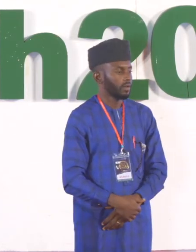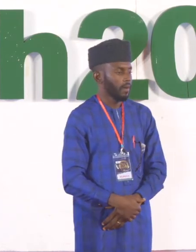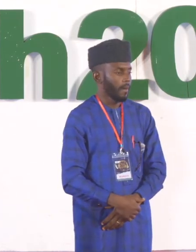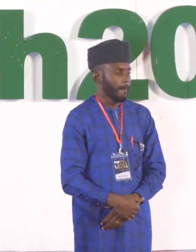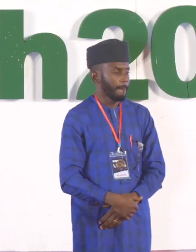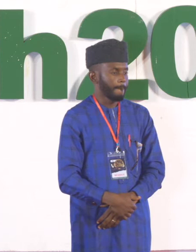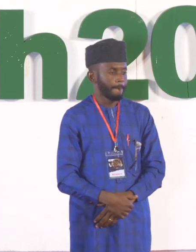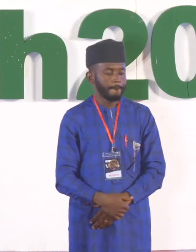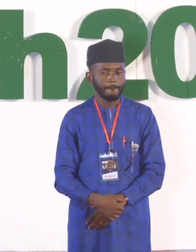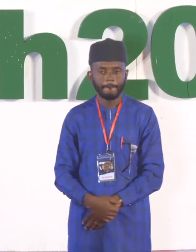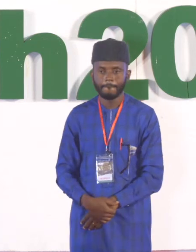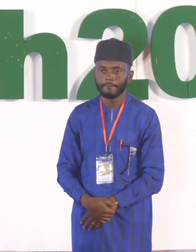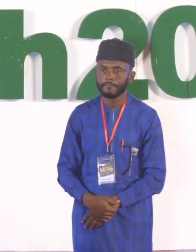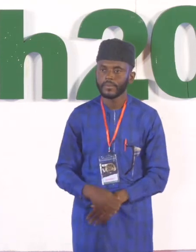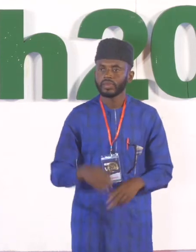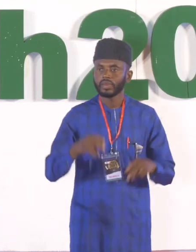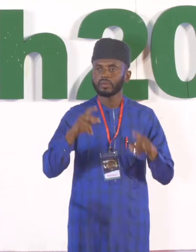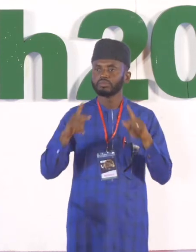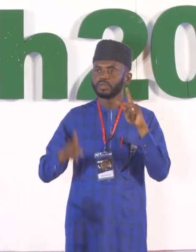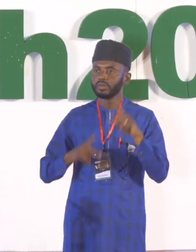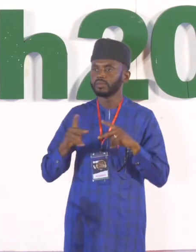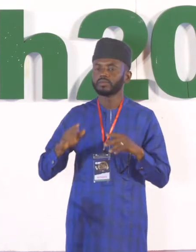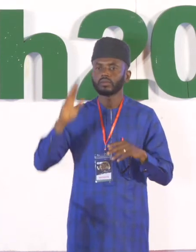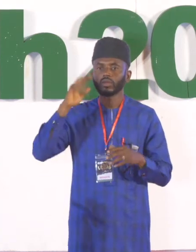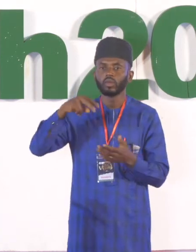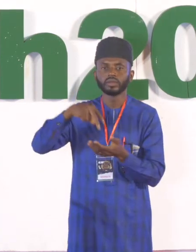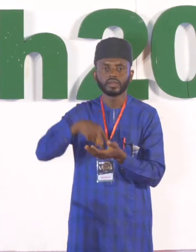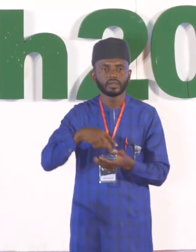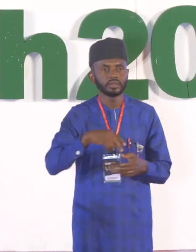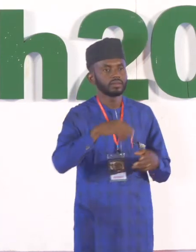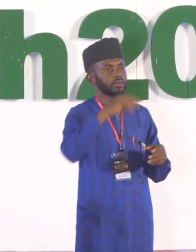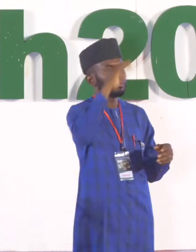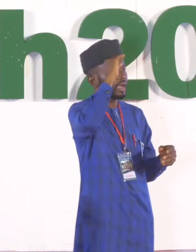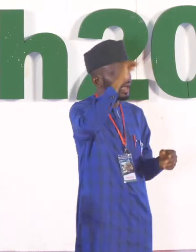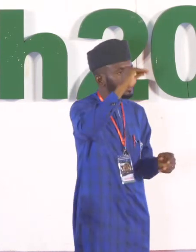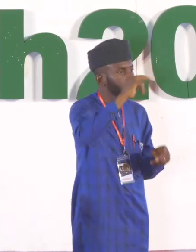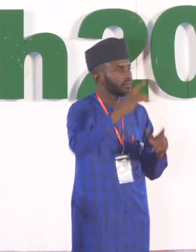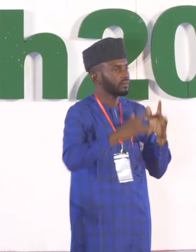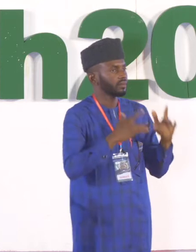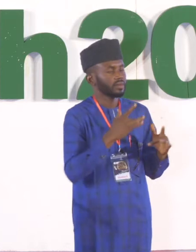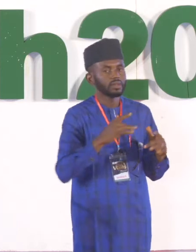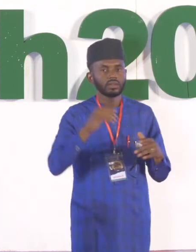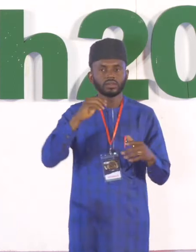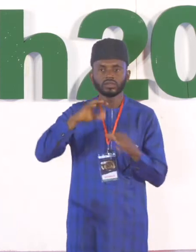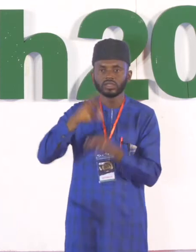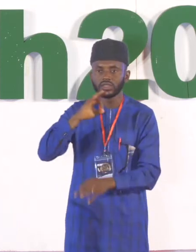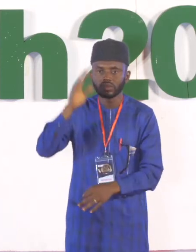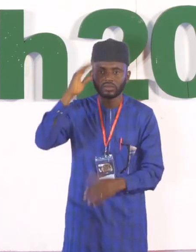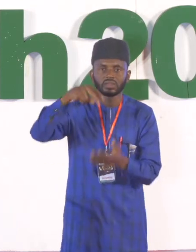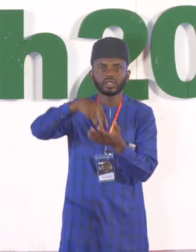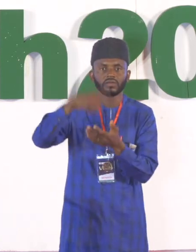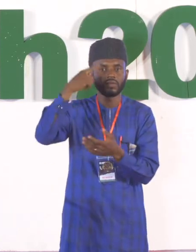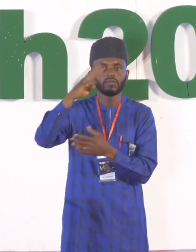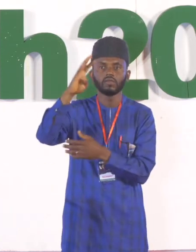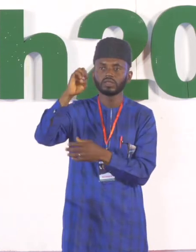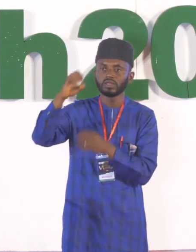Who stand, people, mankind, jinn, and all the creatures of Allah who stand for